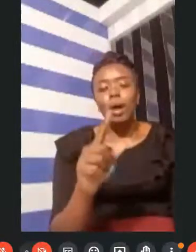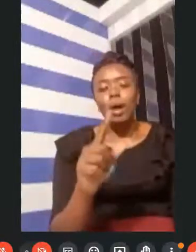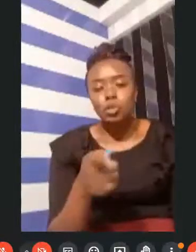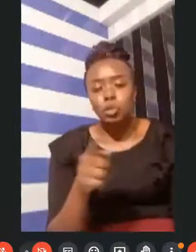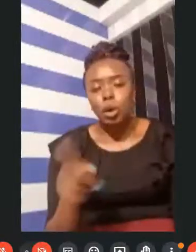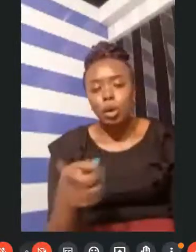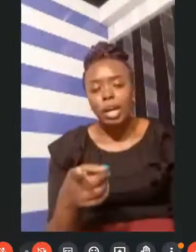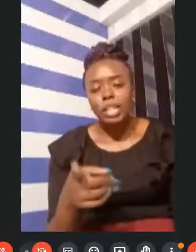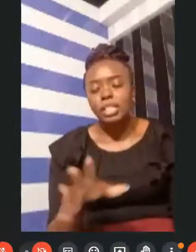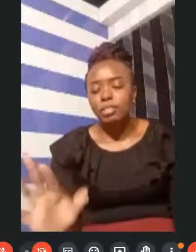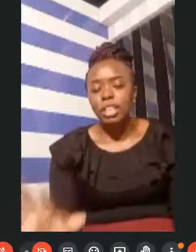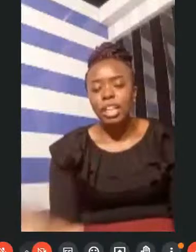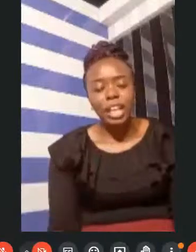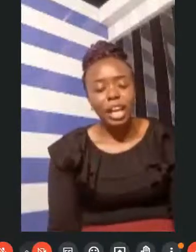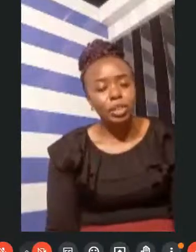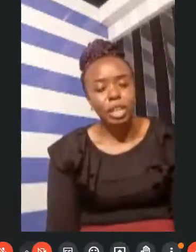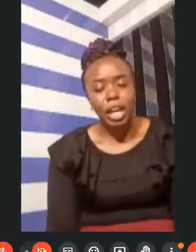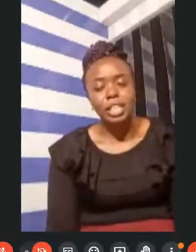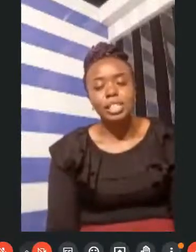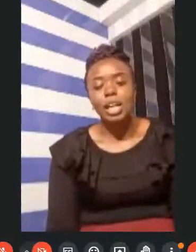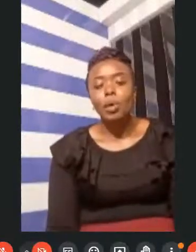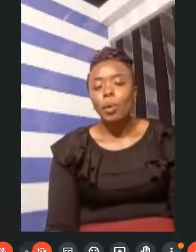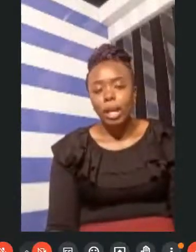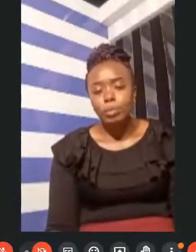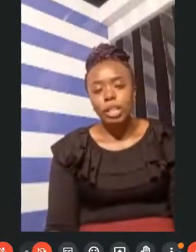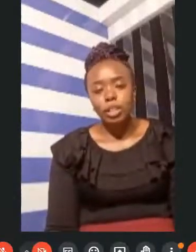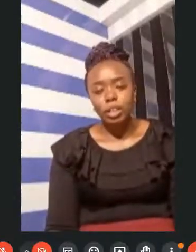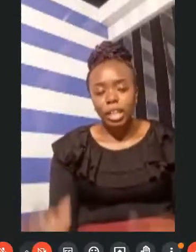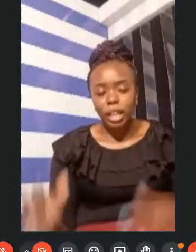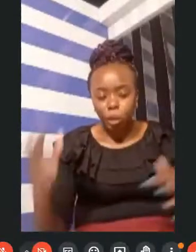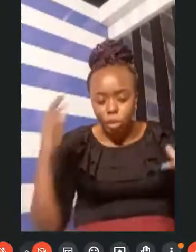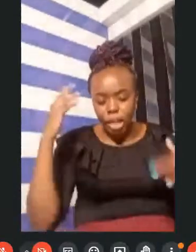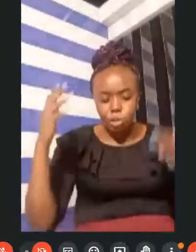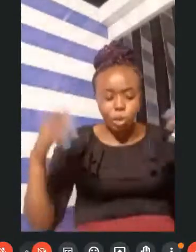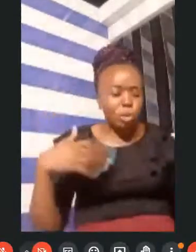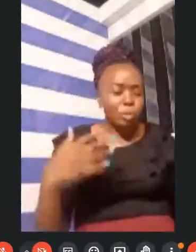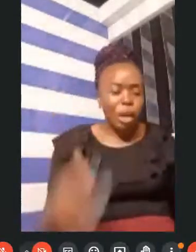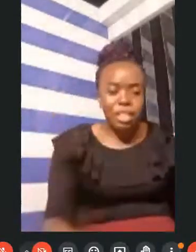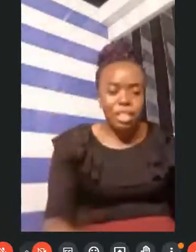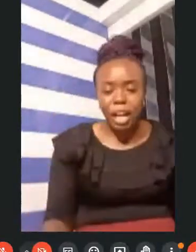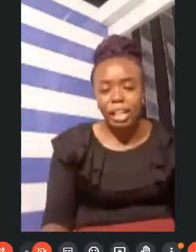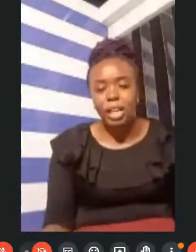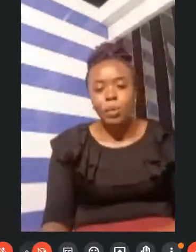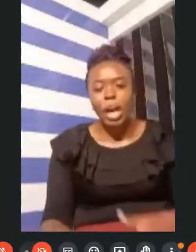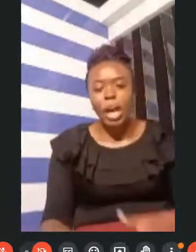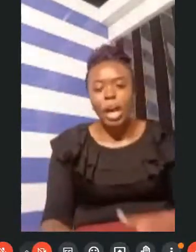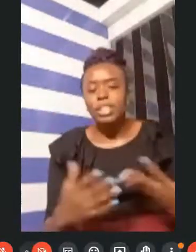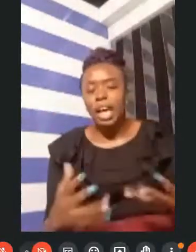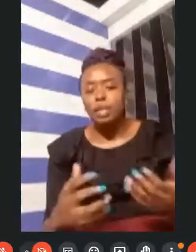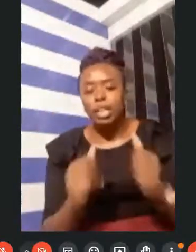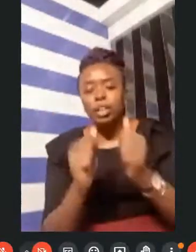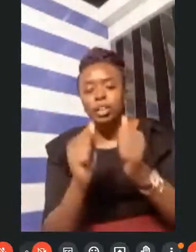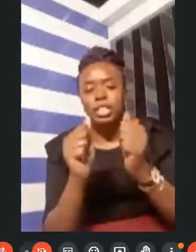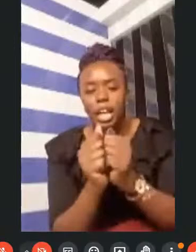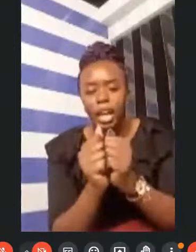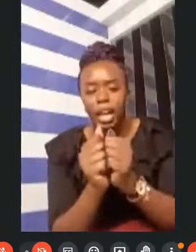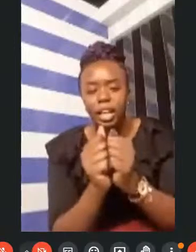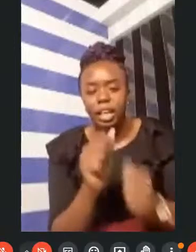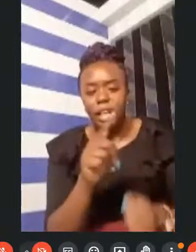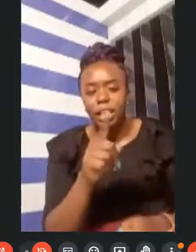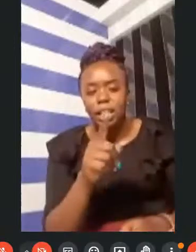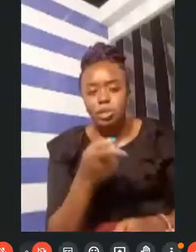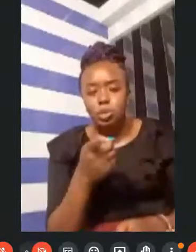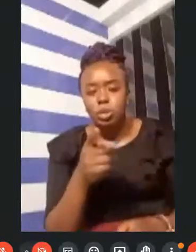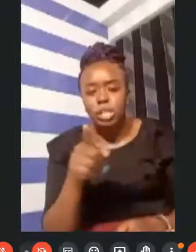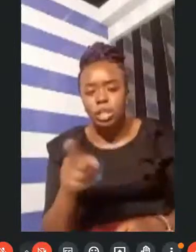so 1, 2 commas. Definitely I'll know that is 1 million. Inakujanga tu automatically. We have 10 million,